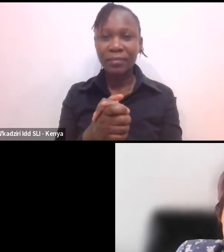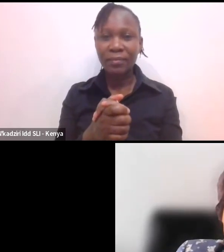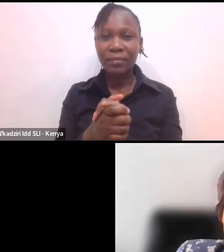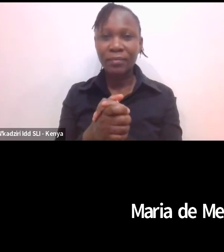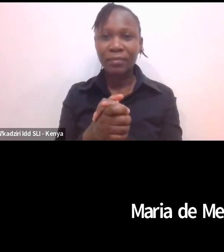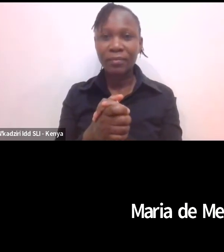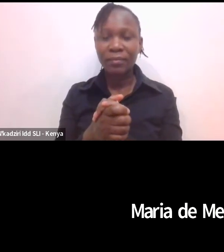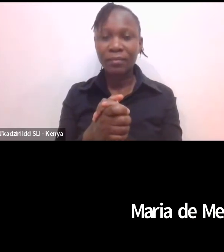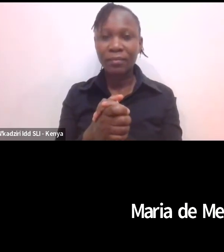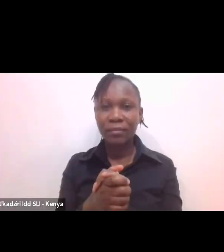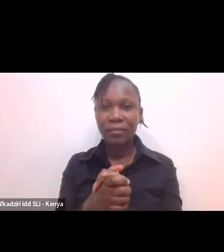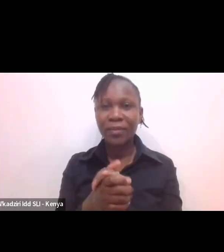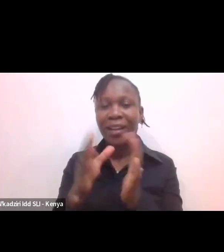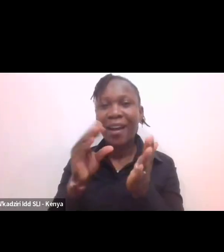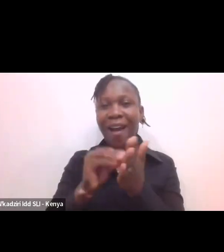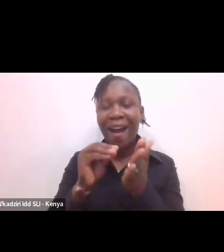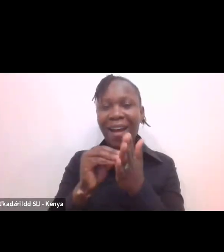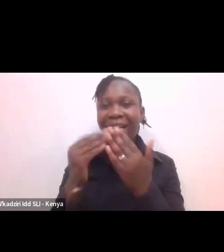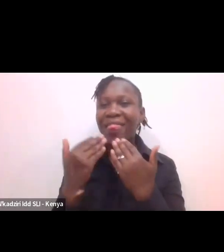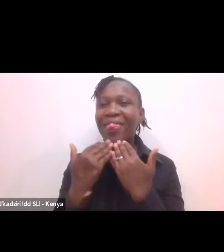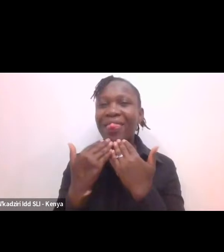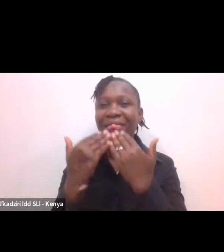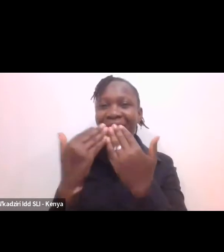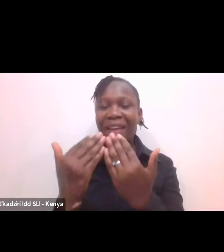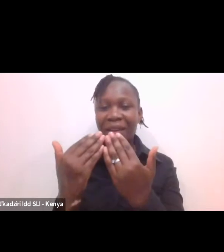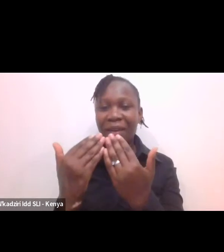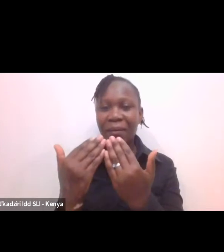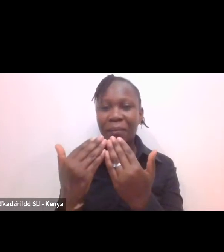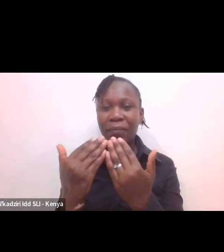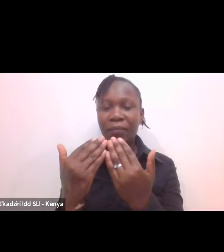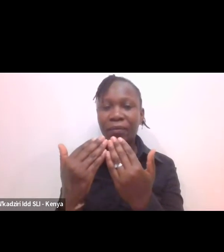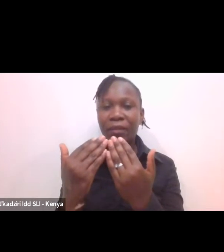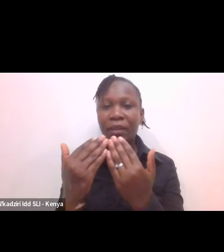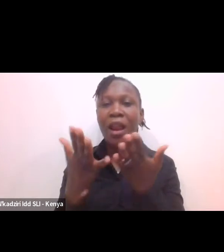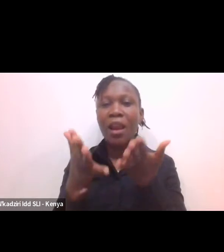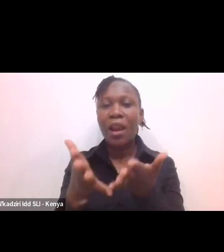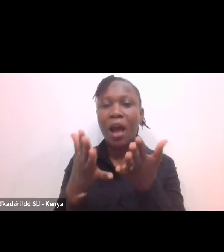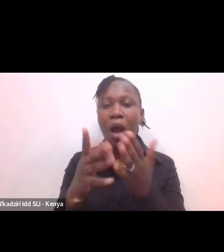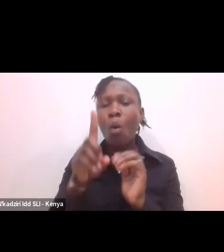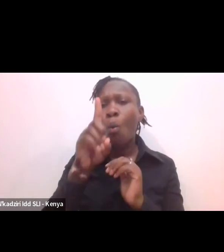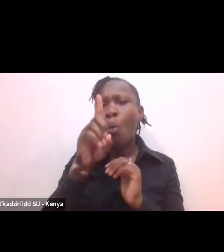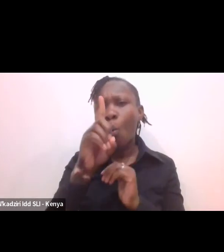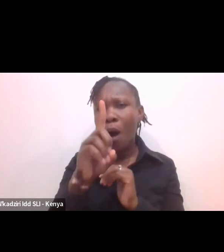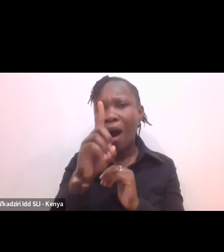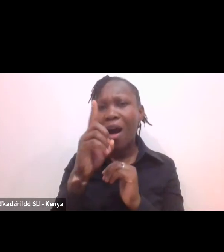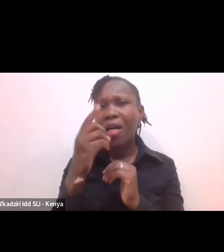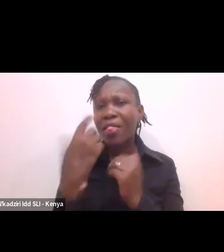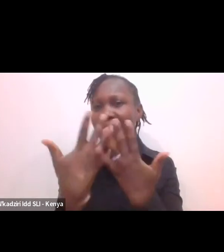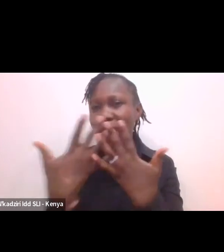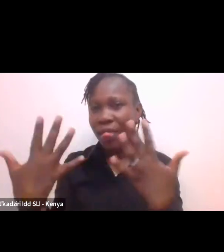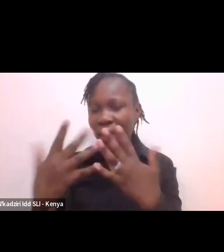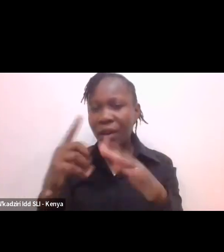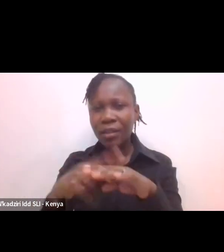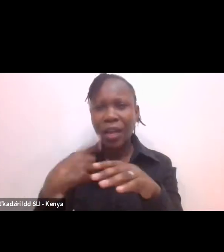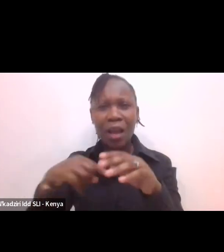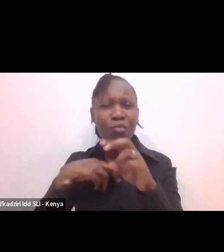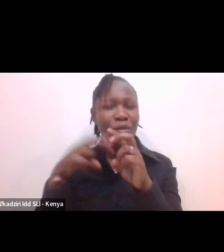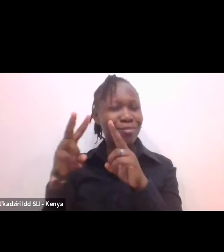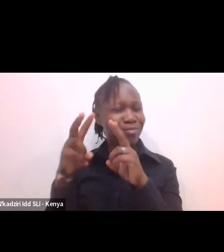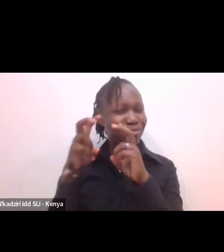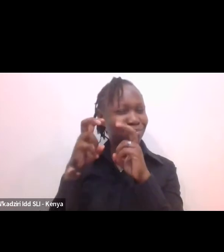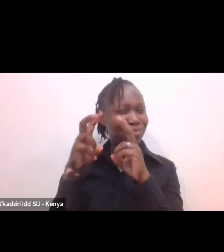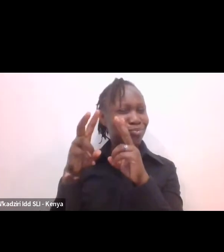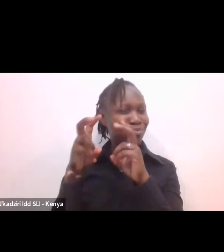I again thank you so much. So one thing as we were listening to that I kept thinking